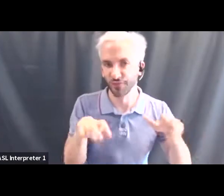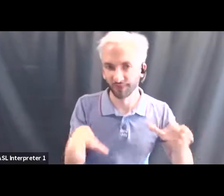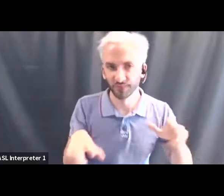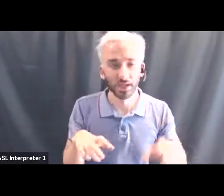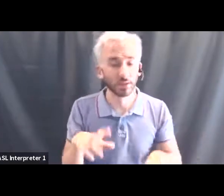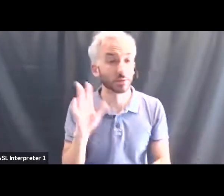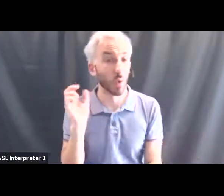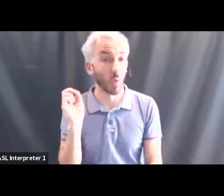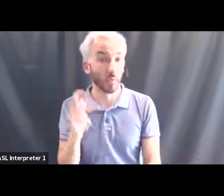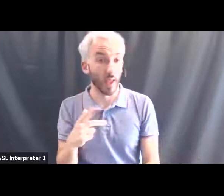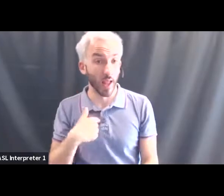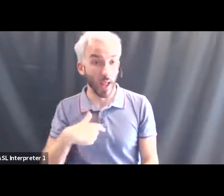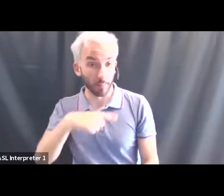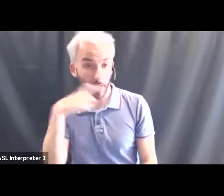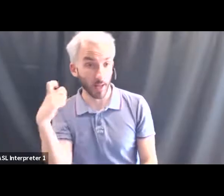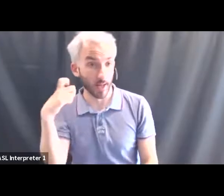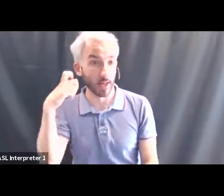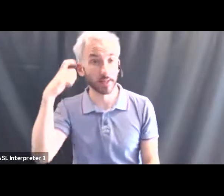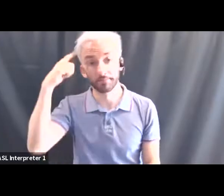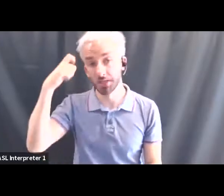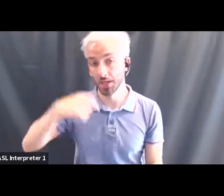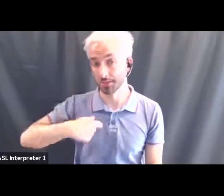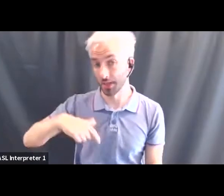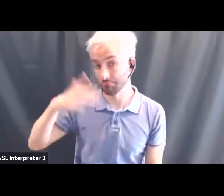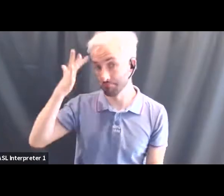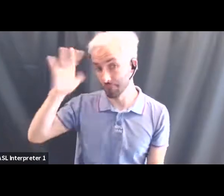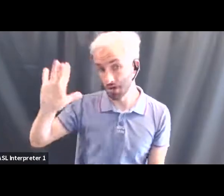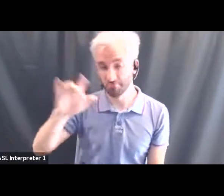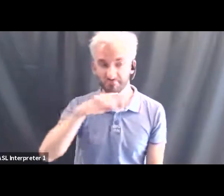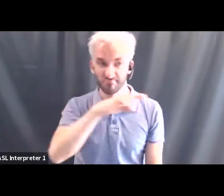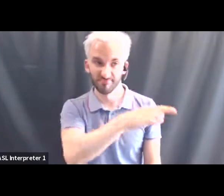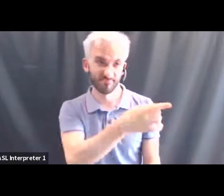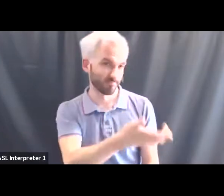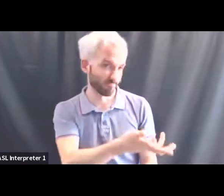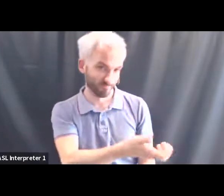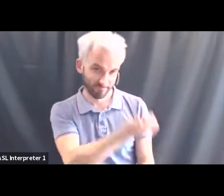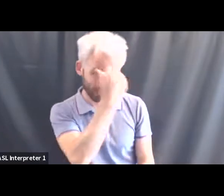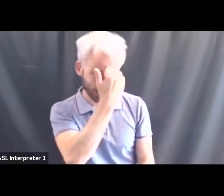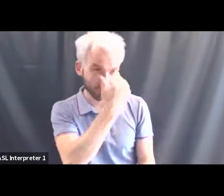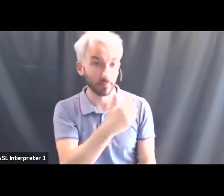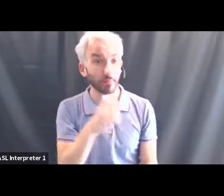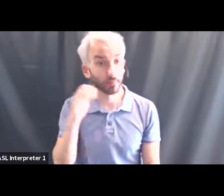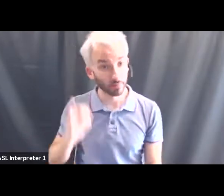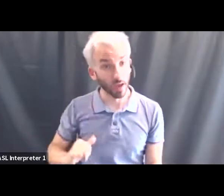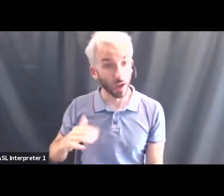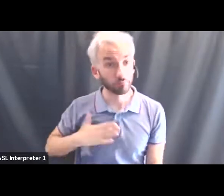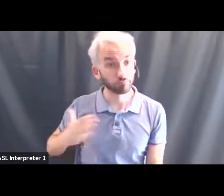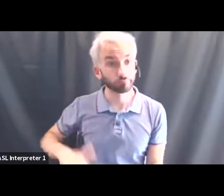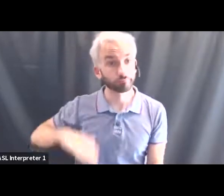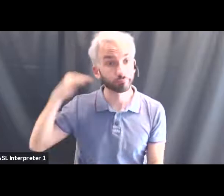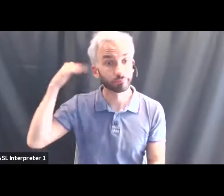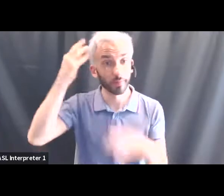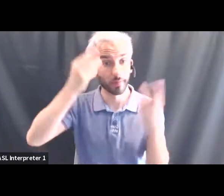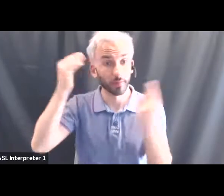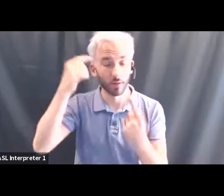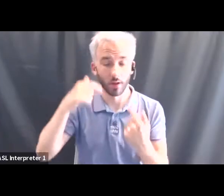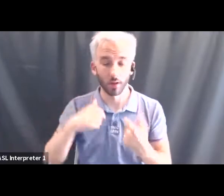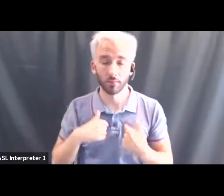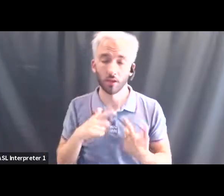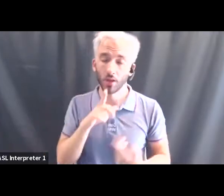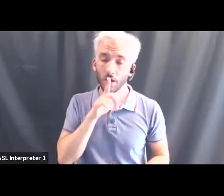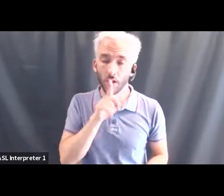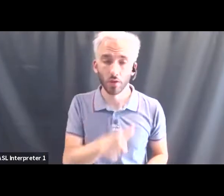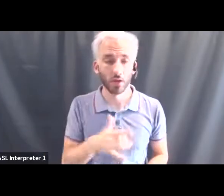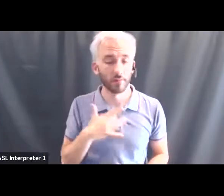I was intelligent and they were brainless. This is how I used to think when I was growing up. I was horribly insecure about the way I